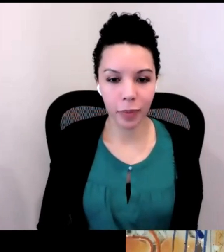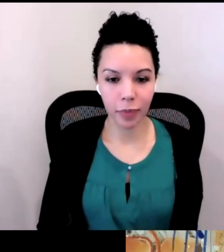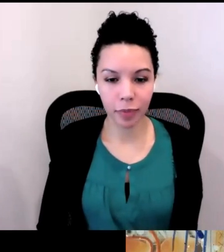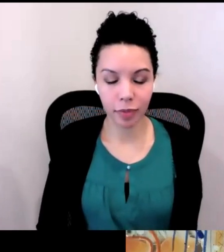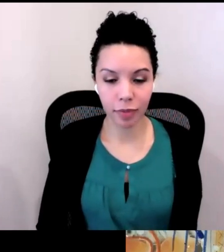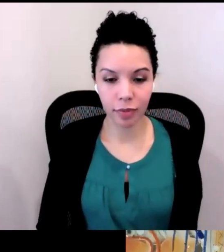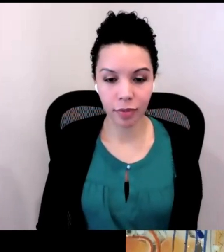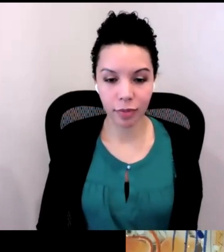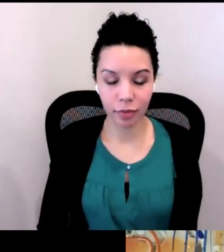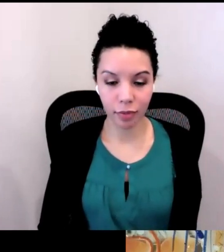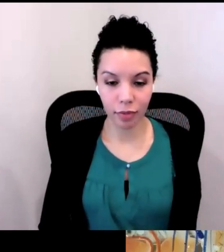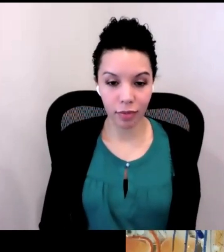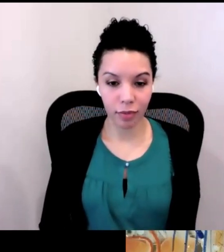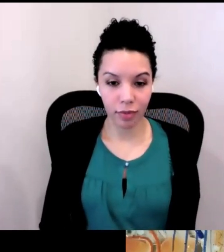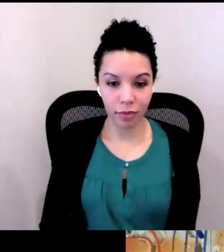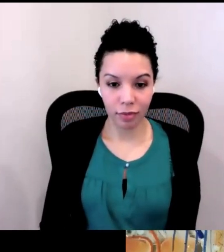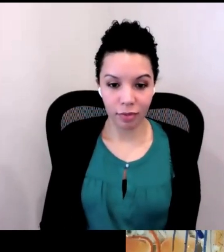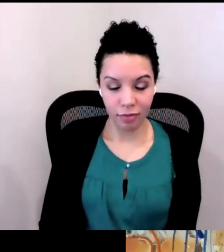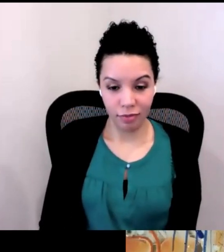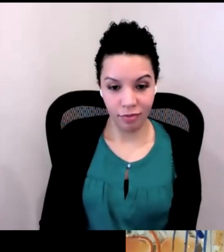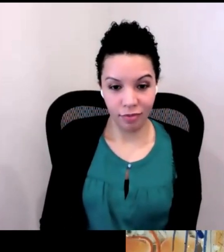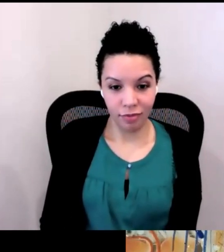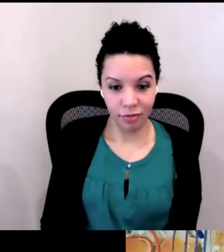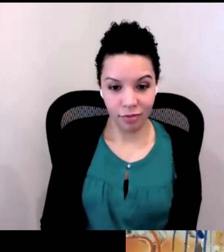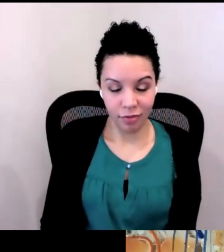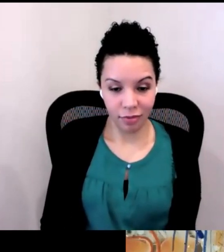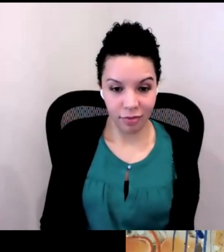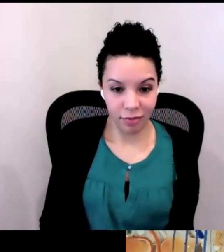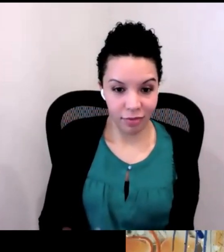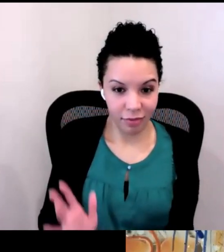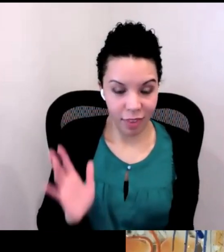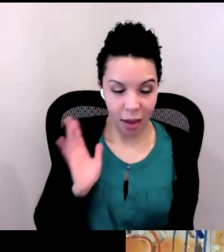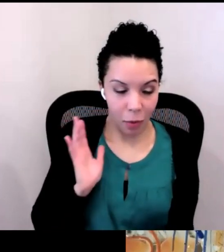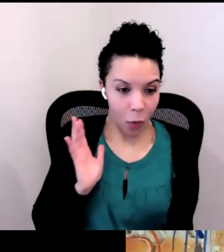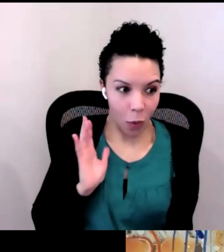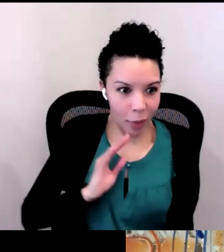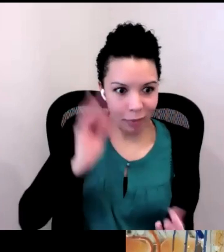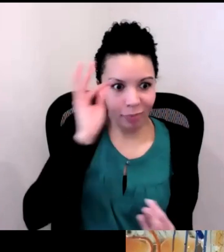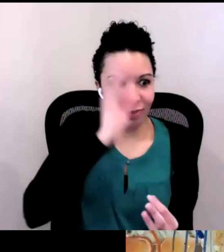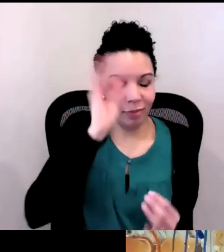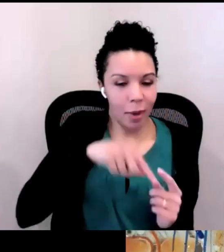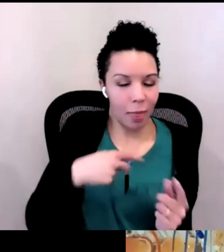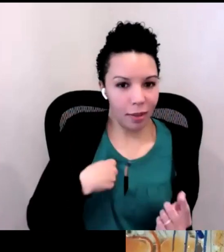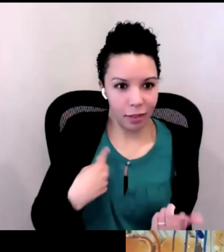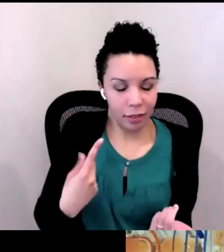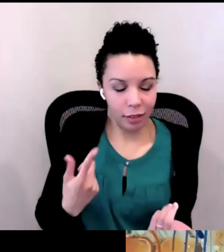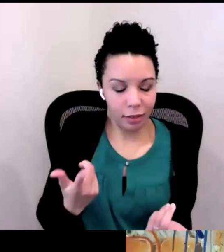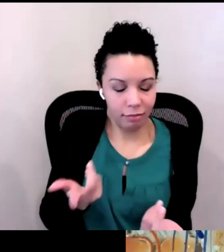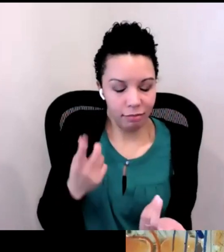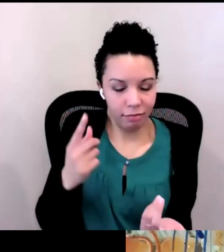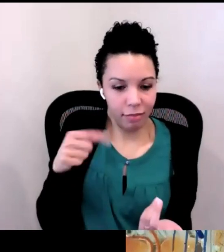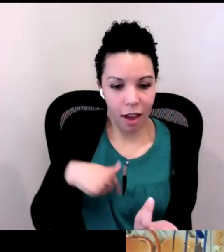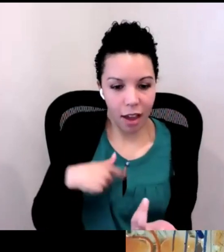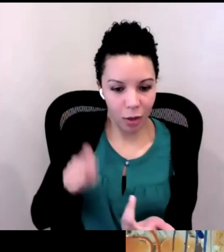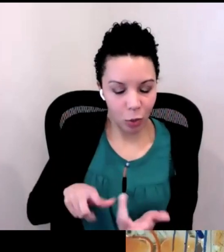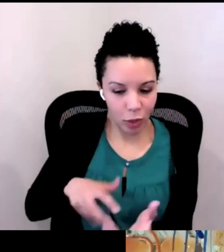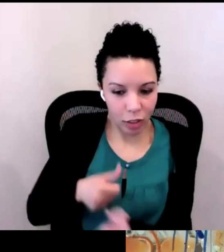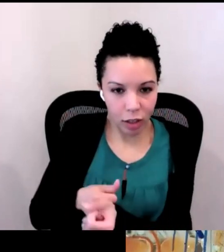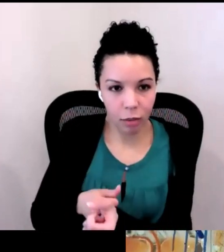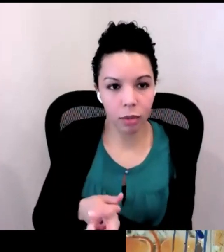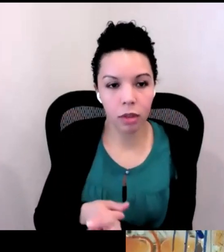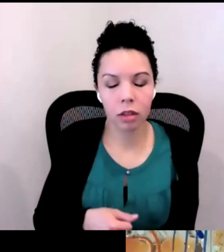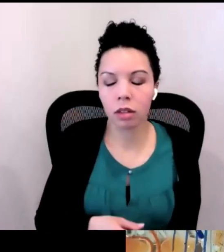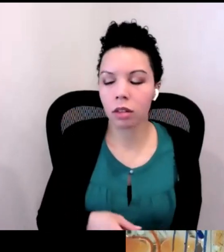guys, we didn't know about this when right. I had to catch up. So You now said you someone said I have, use Adobe Spark in my class right